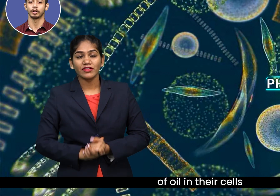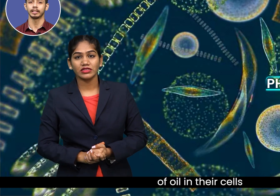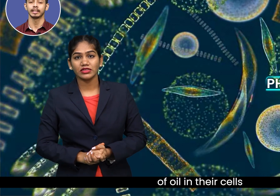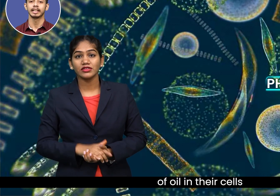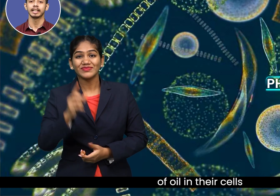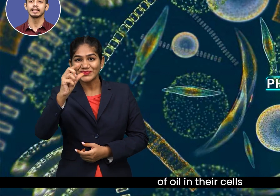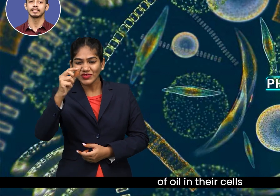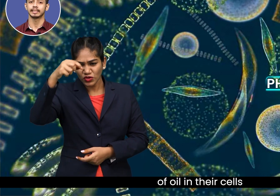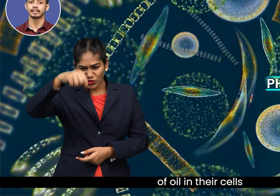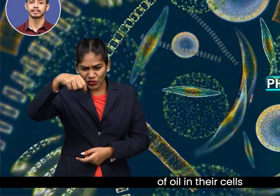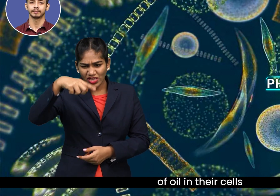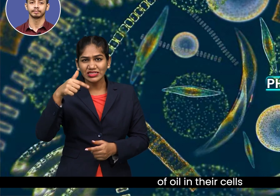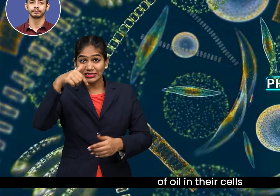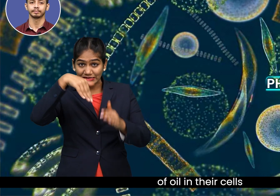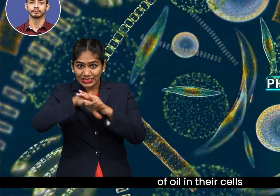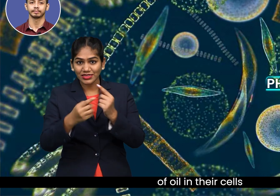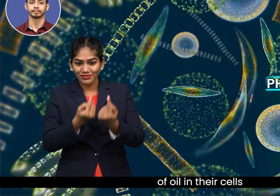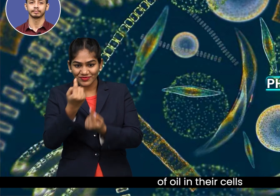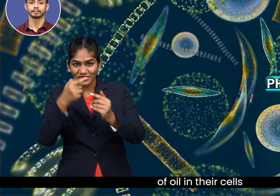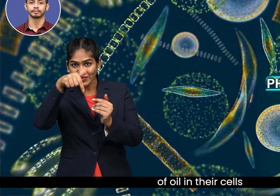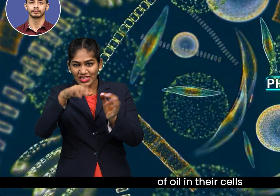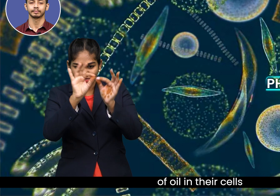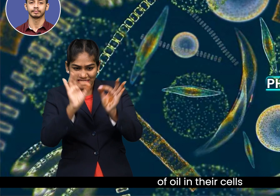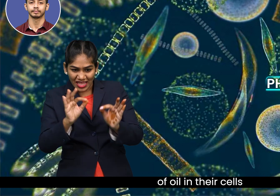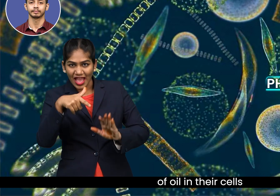of oil in their cells